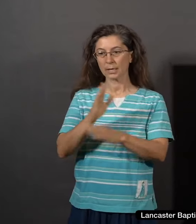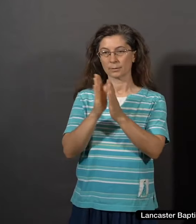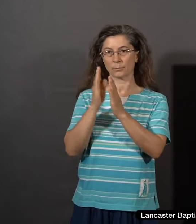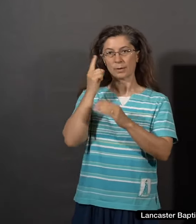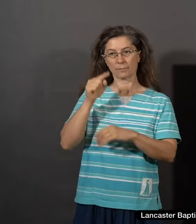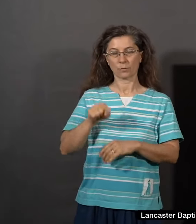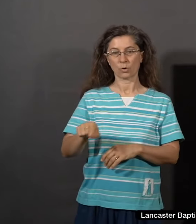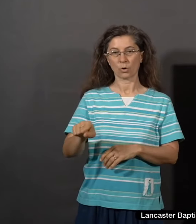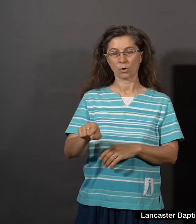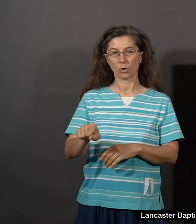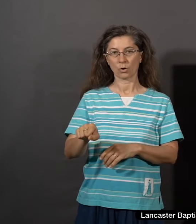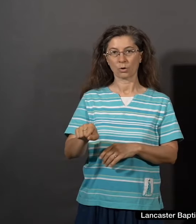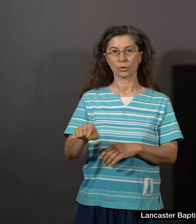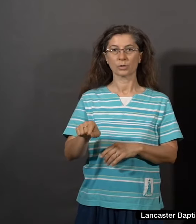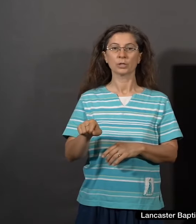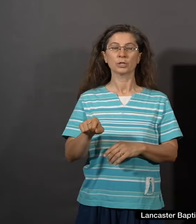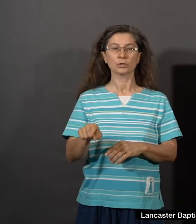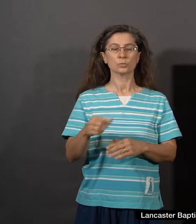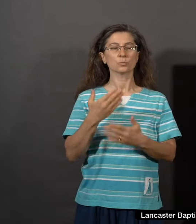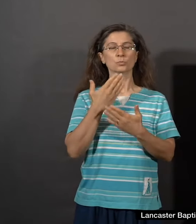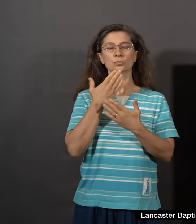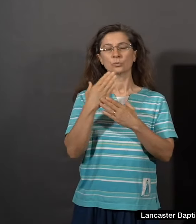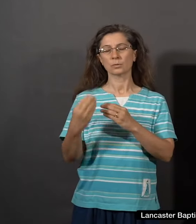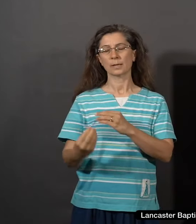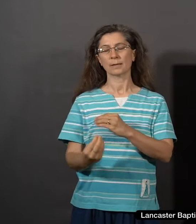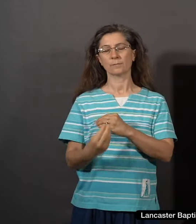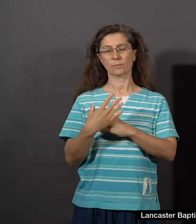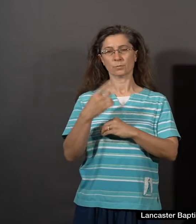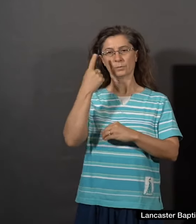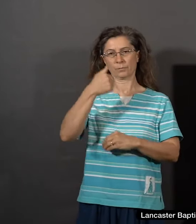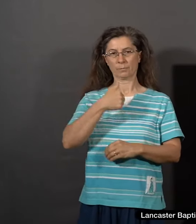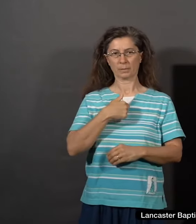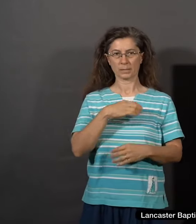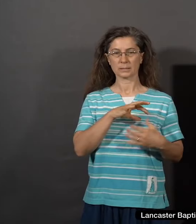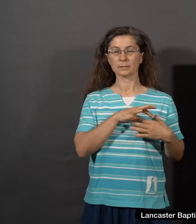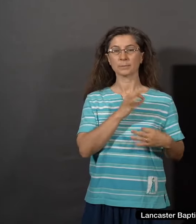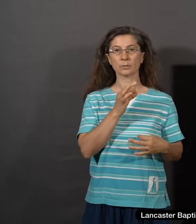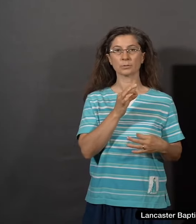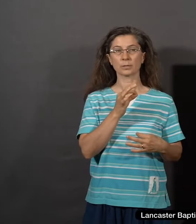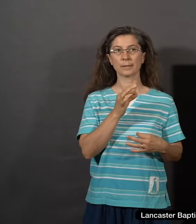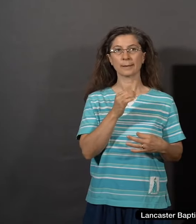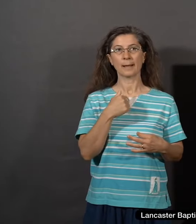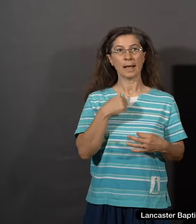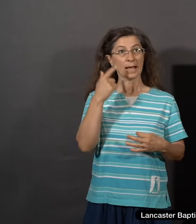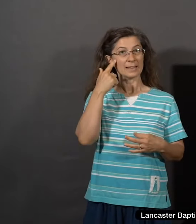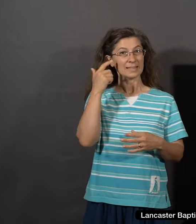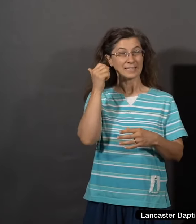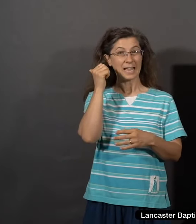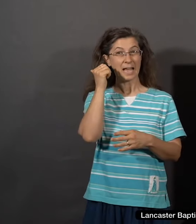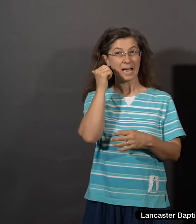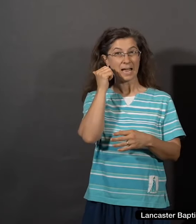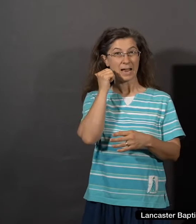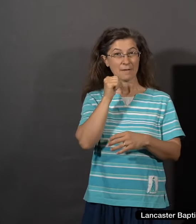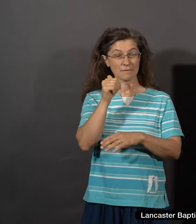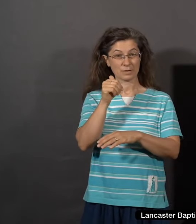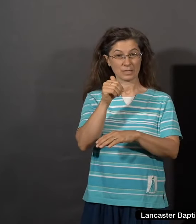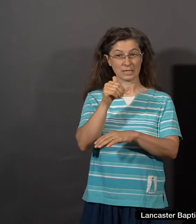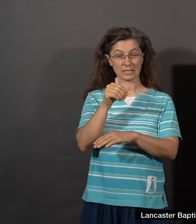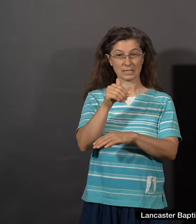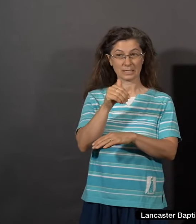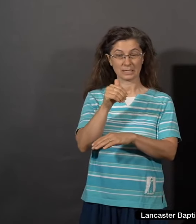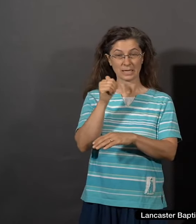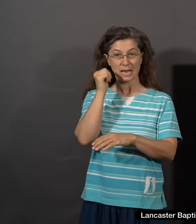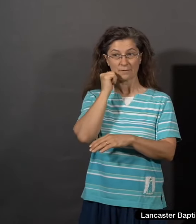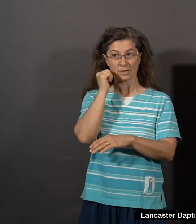her and she was uh such a great influence on me spiritually um i think nearly every night of my life from about seventh to